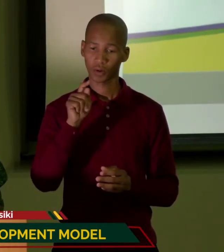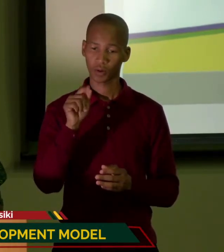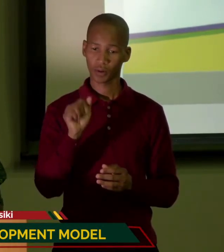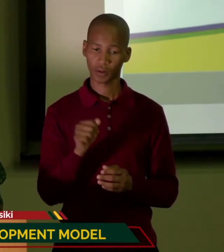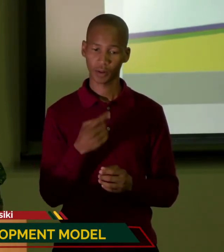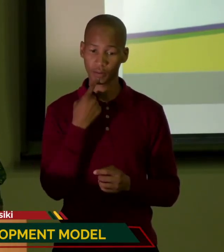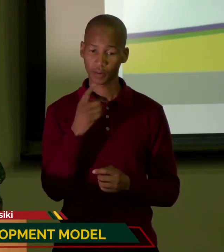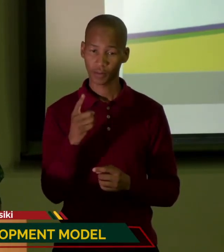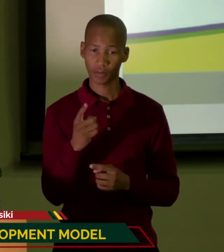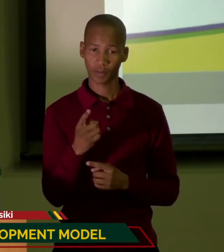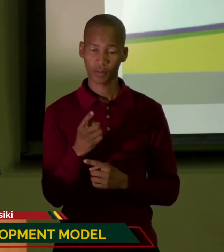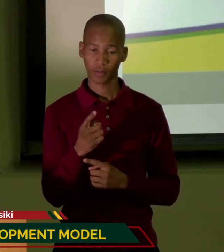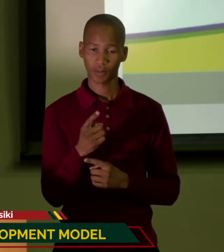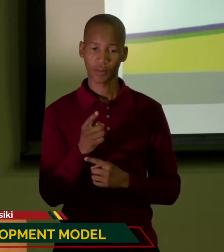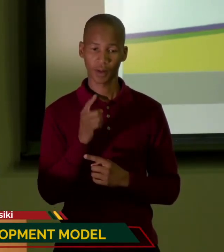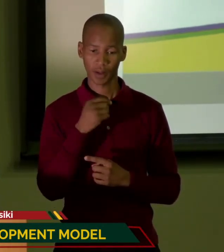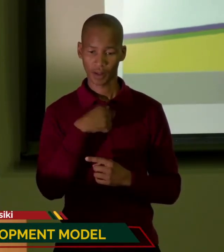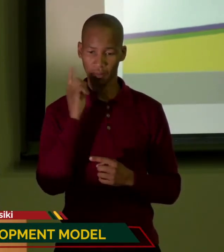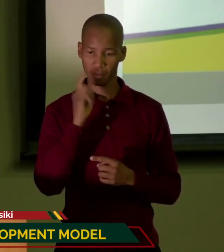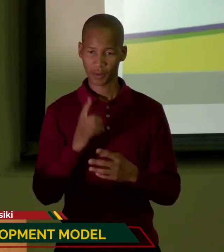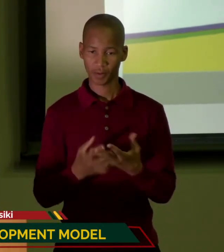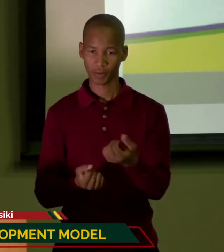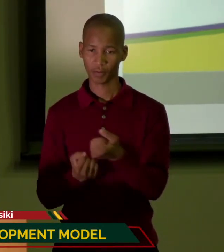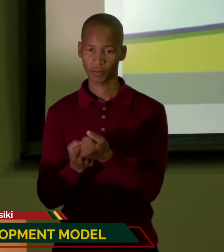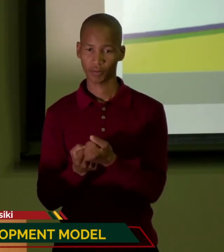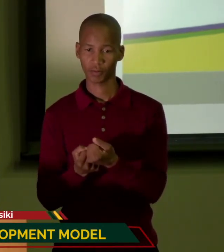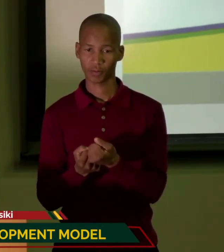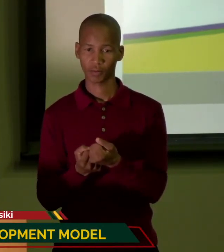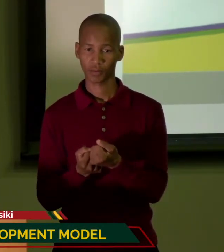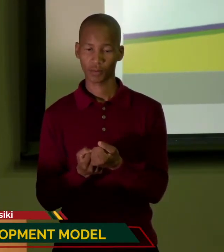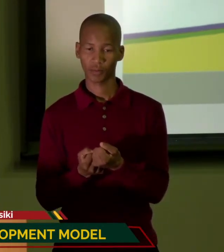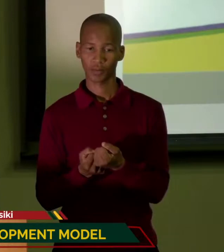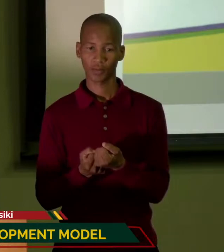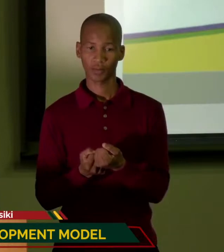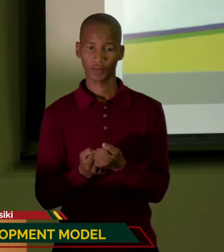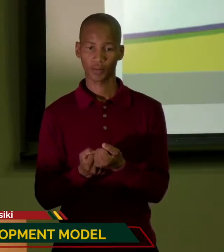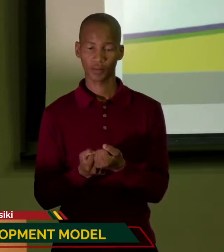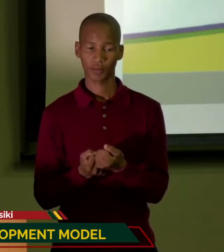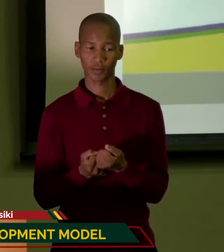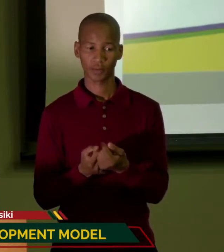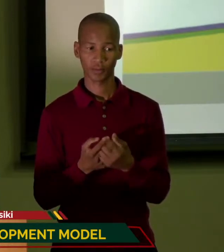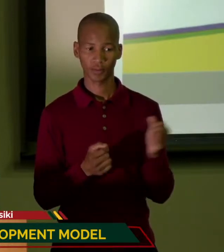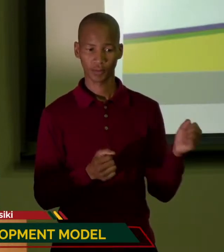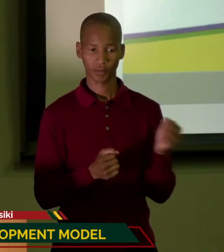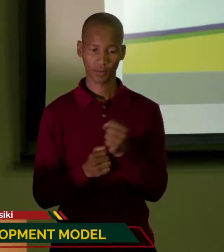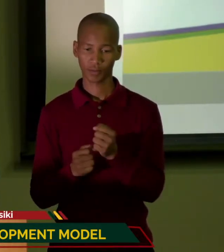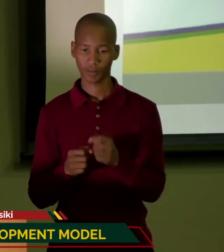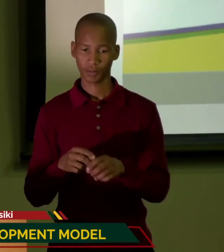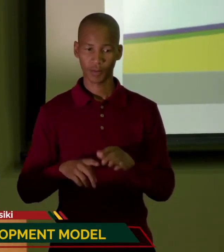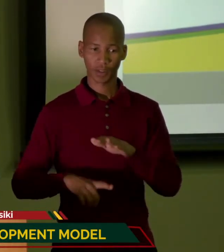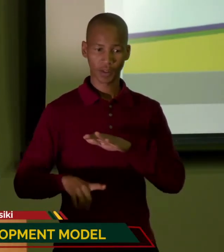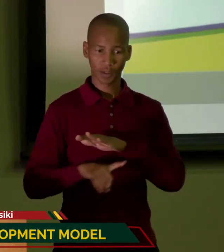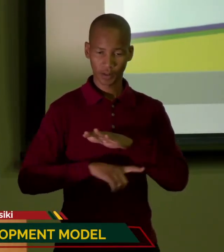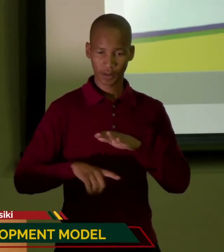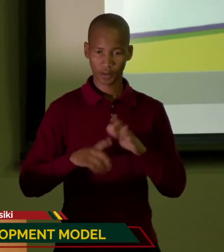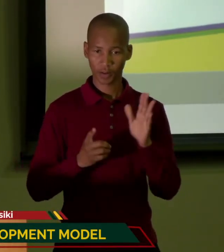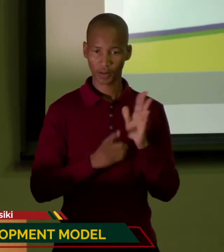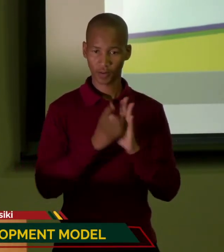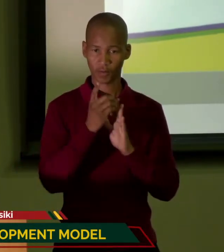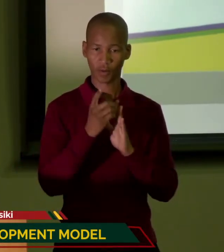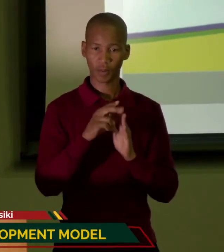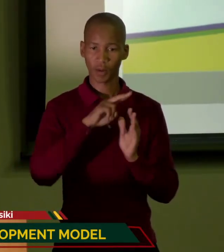that mandincedise weza ne-district development hub